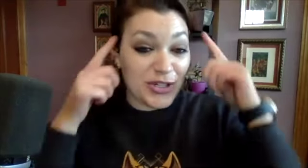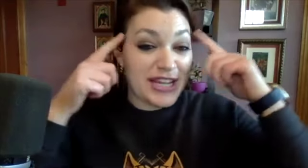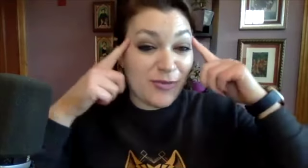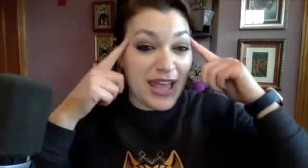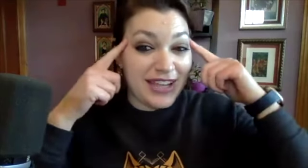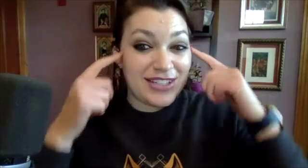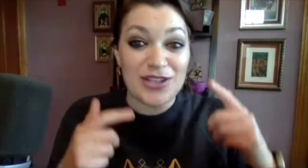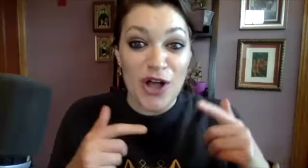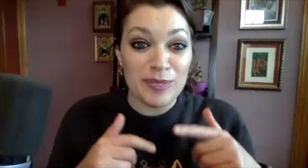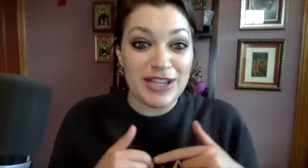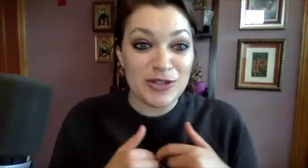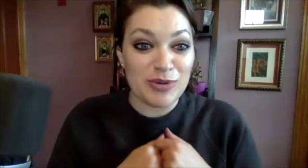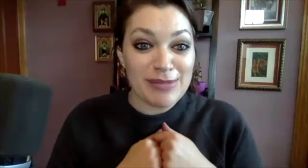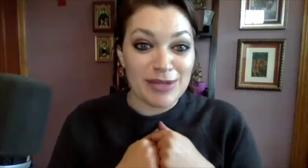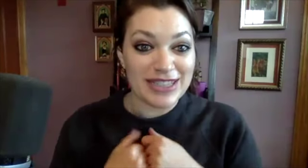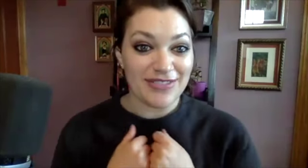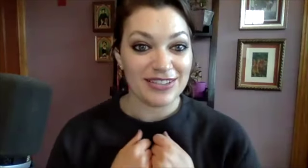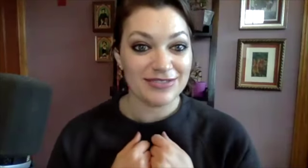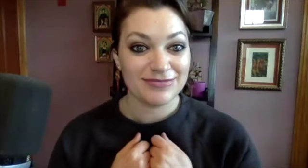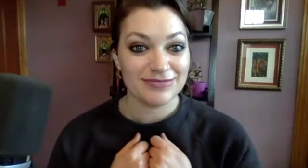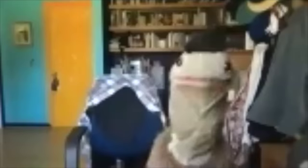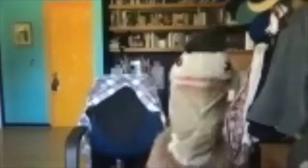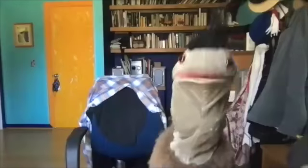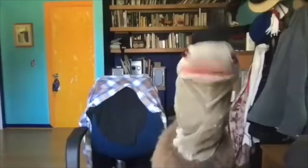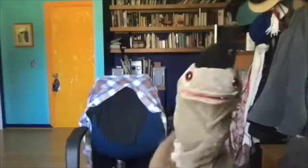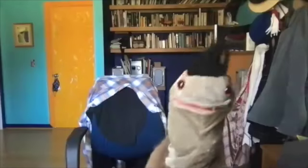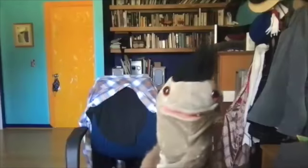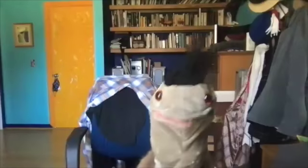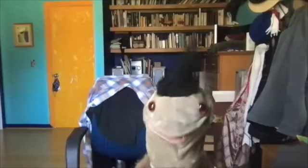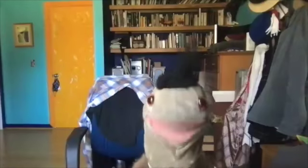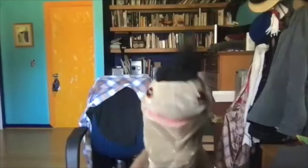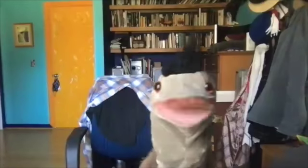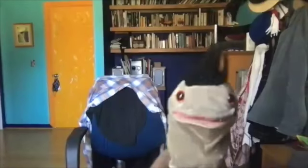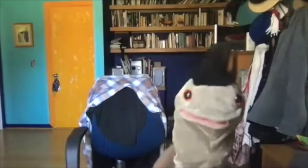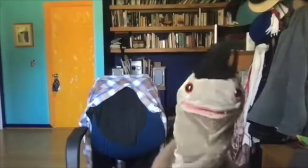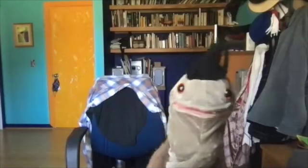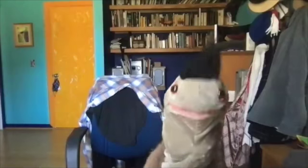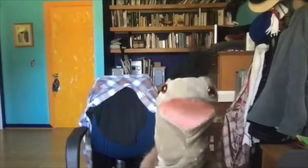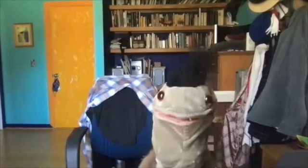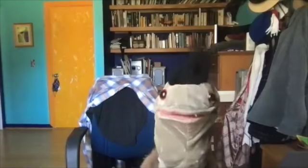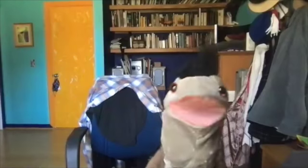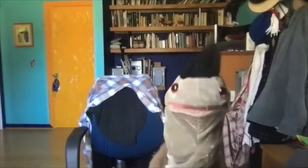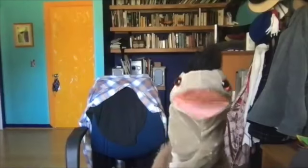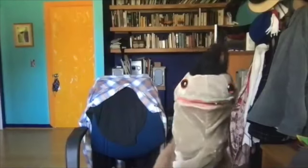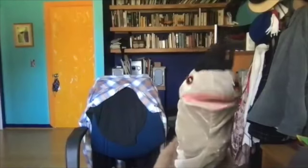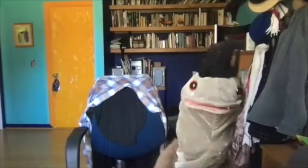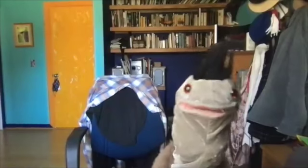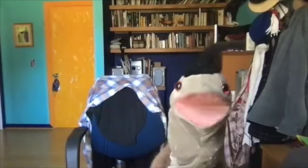creative way to solve a potential problem. I love it. Oh, thank you, Emma. All right, let's get to the signing. The first sign I'm going to show